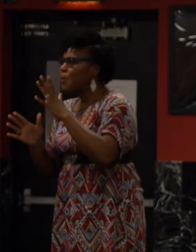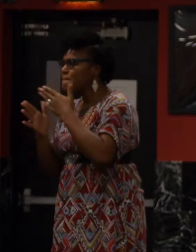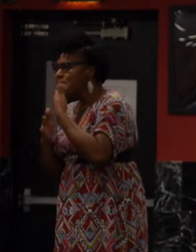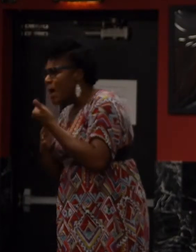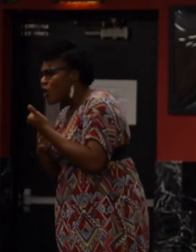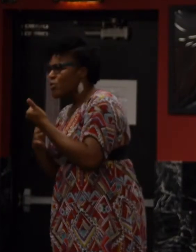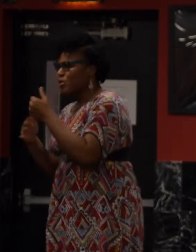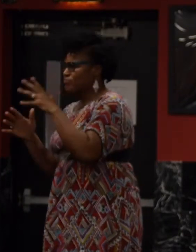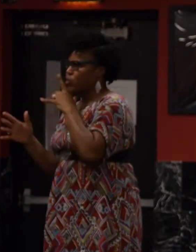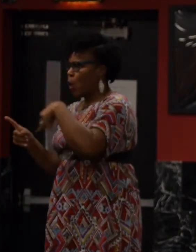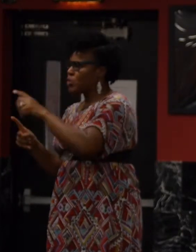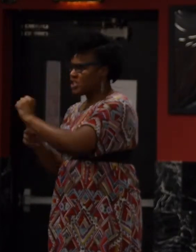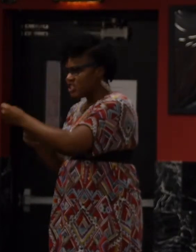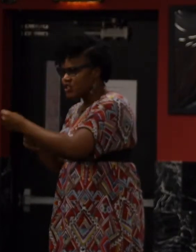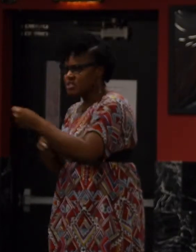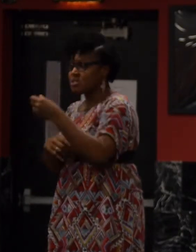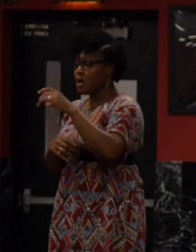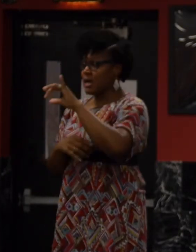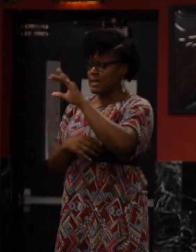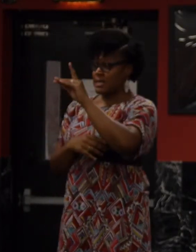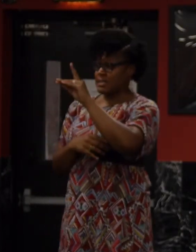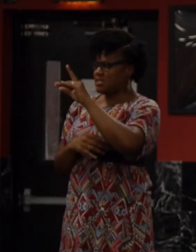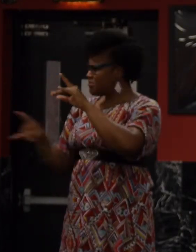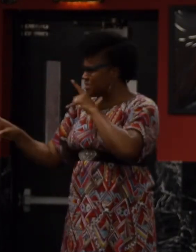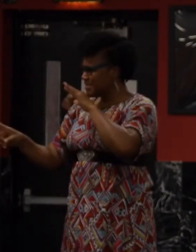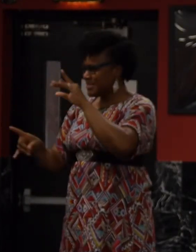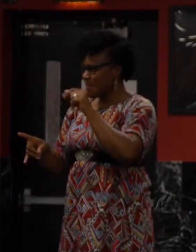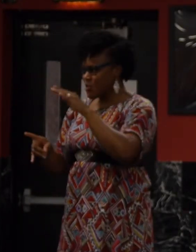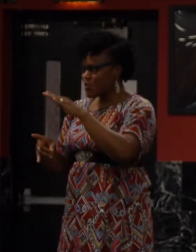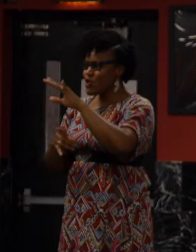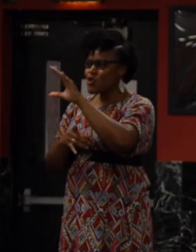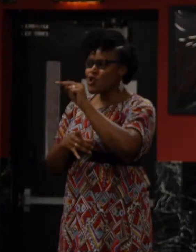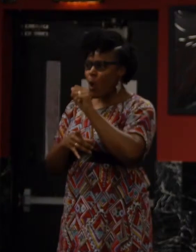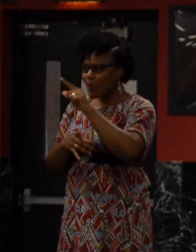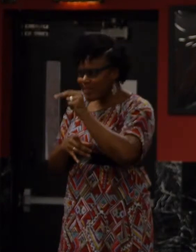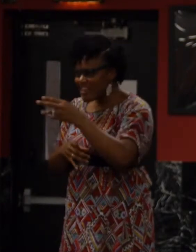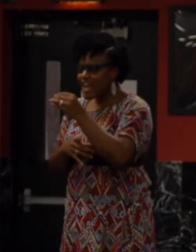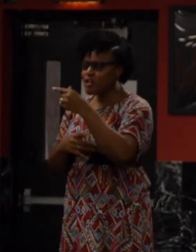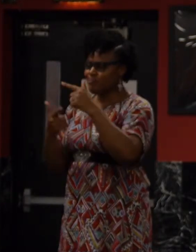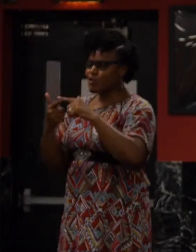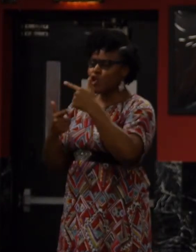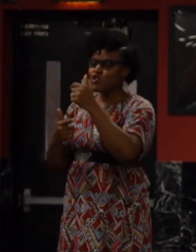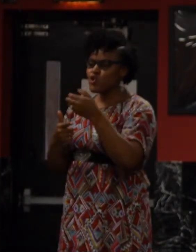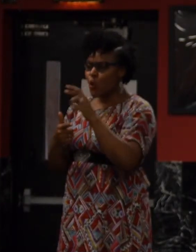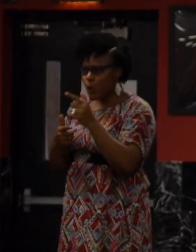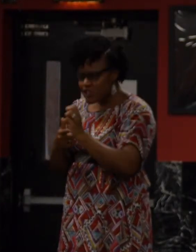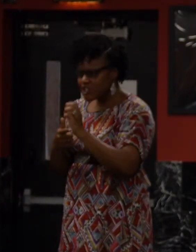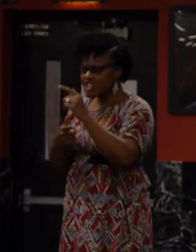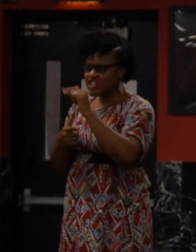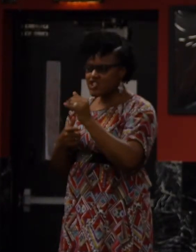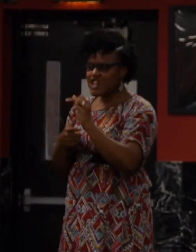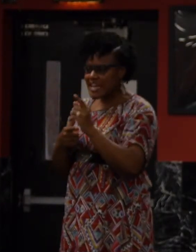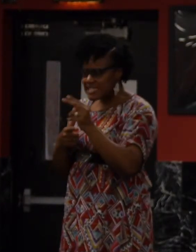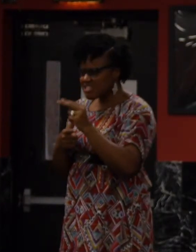W.L. Noland, John Cluchet, of course, George Jackson, who even in death is the beating heart of Black August. And